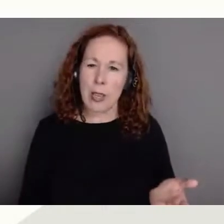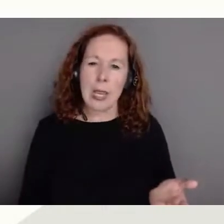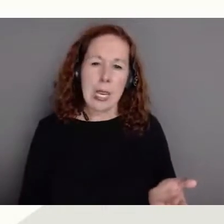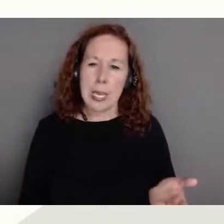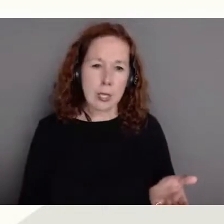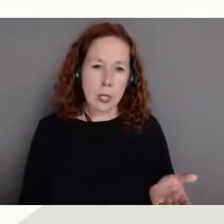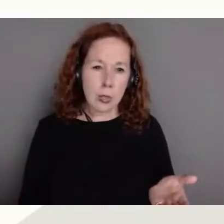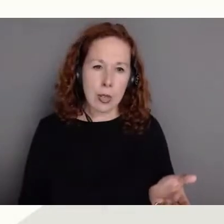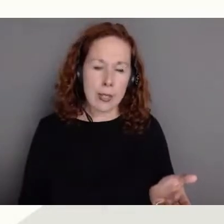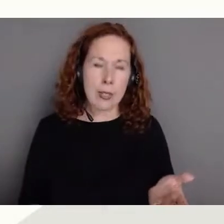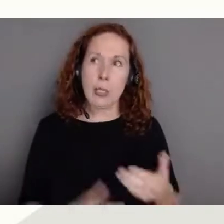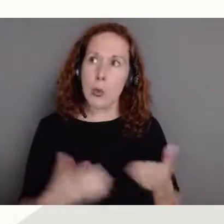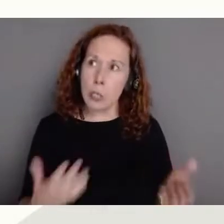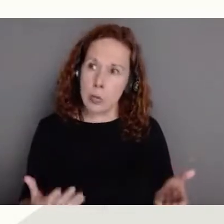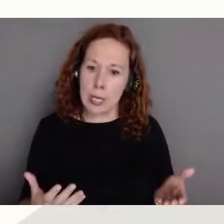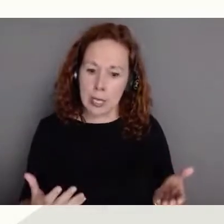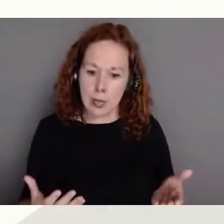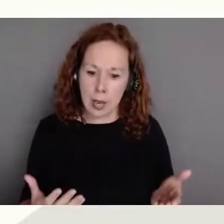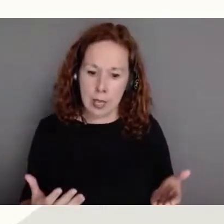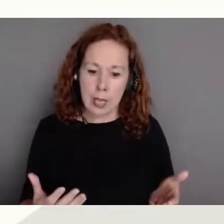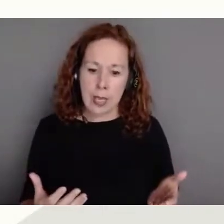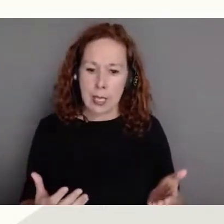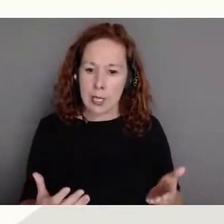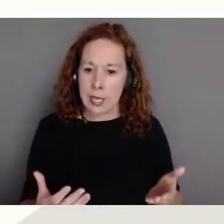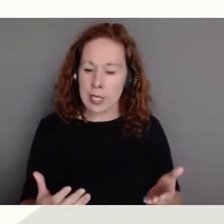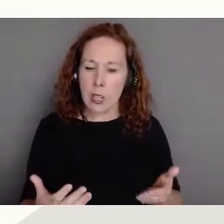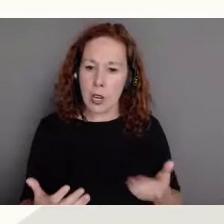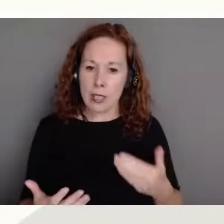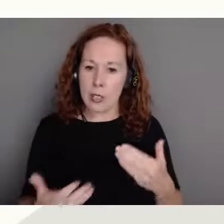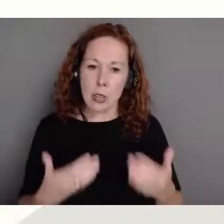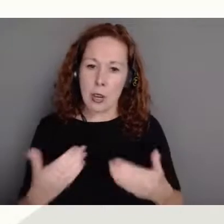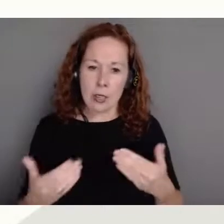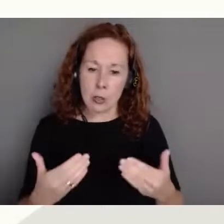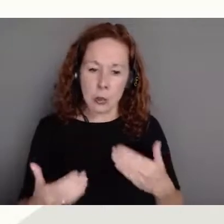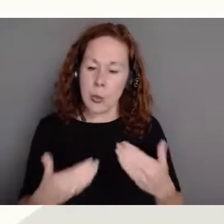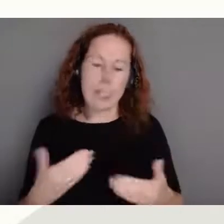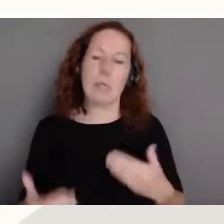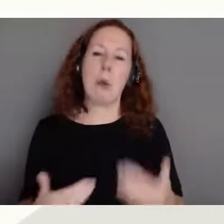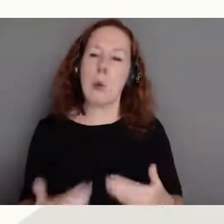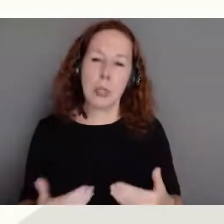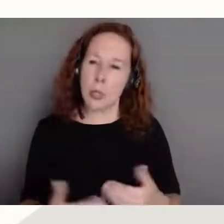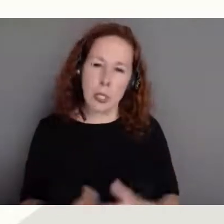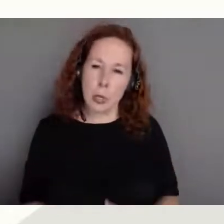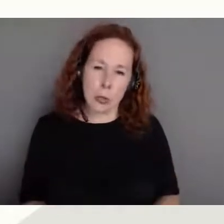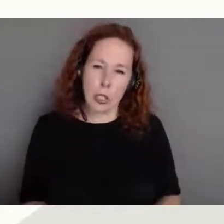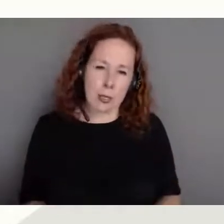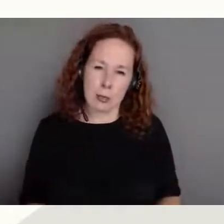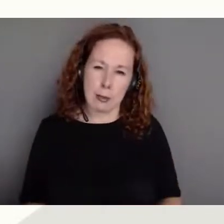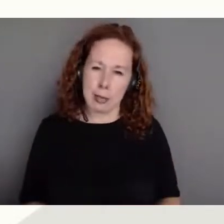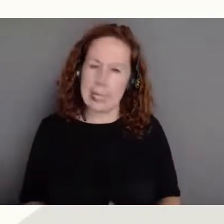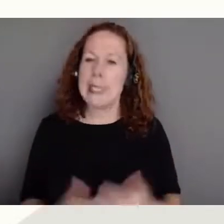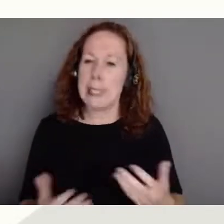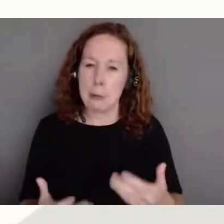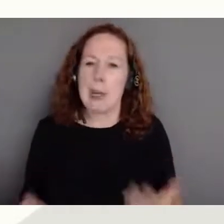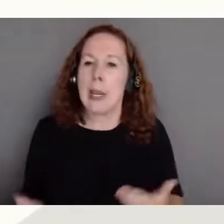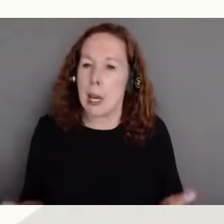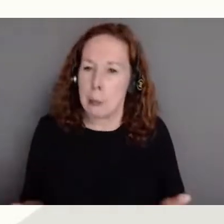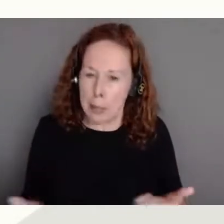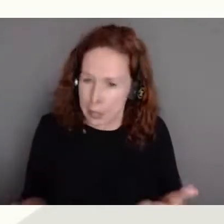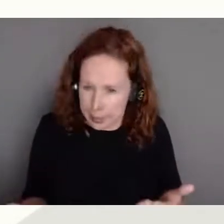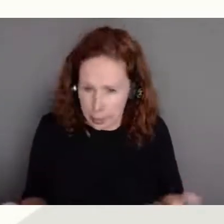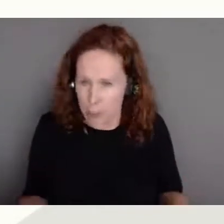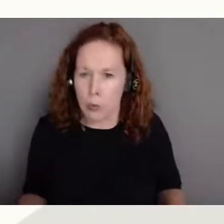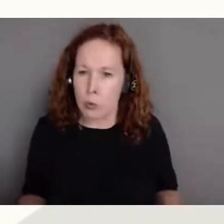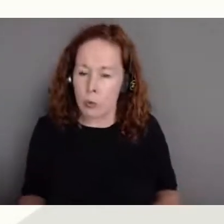Language. Yeah. It's so unique in that it's not they're not through exposure. You don't just easily pick